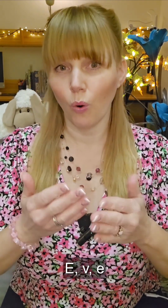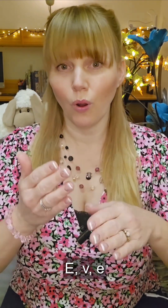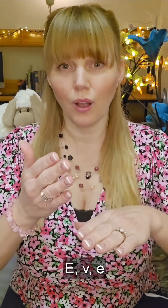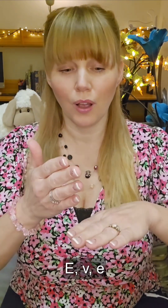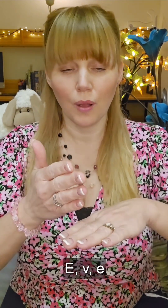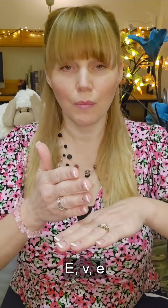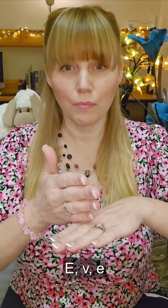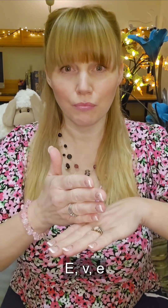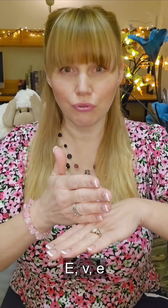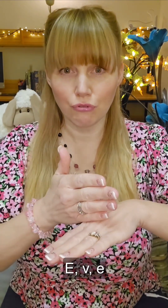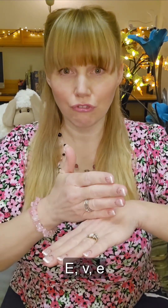or